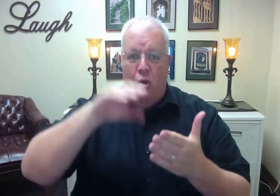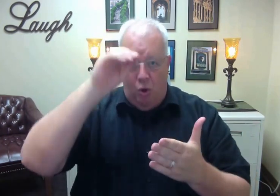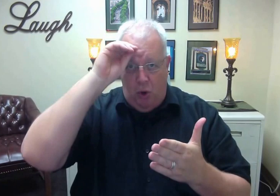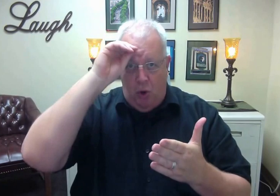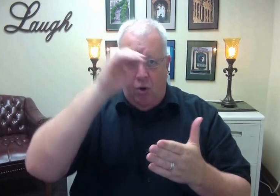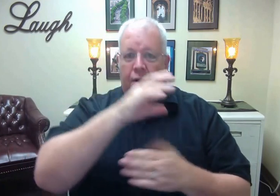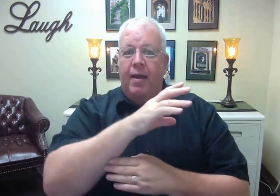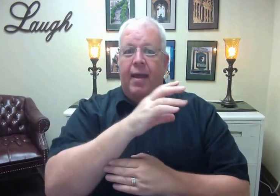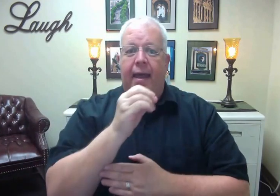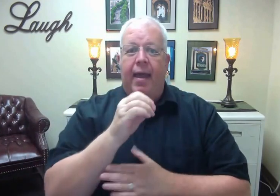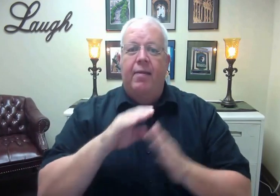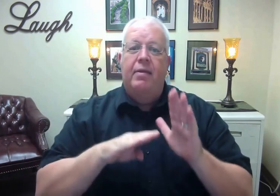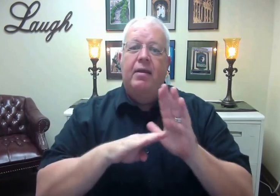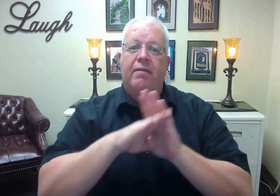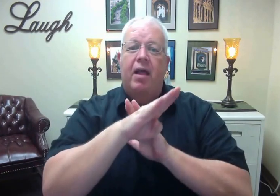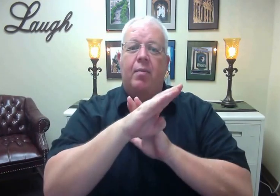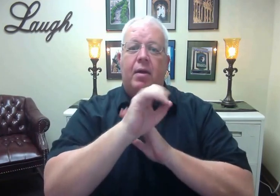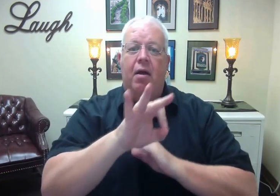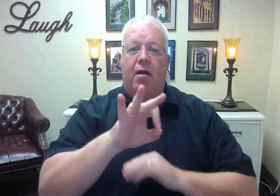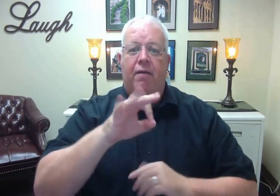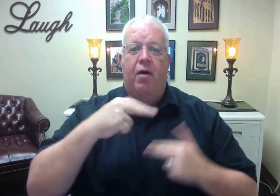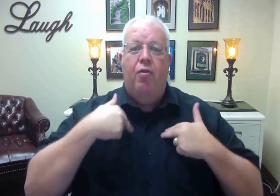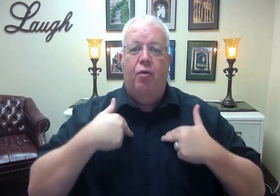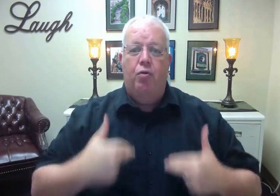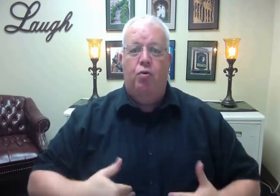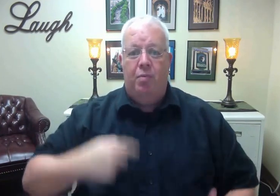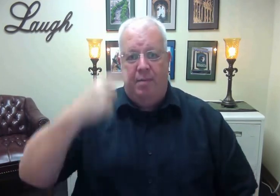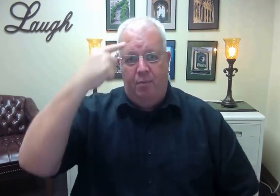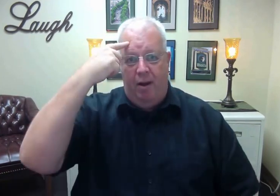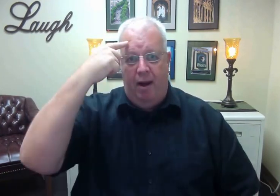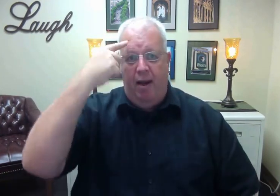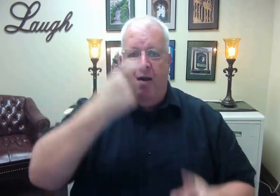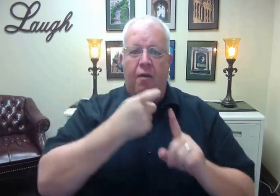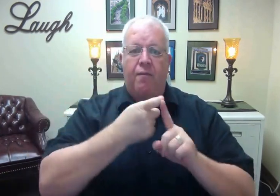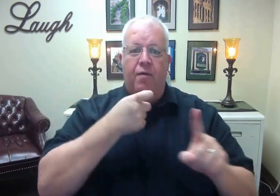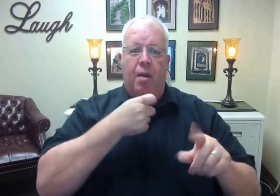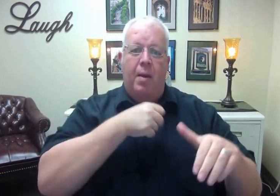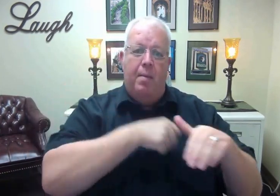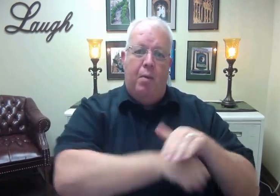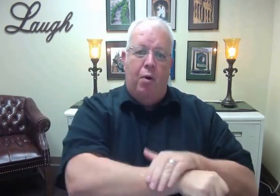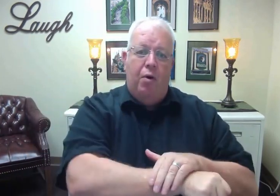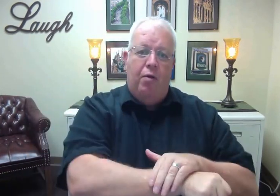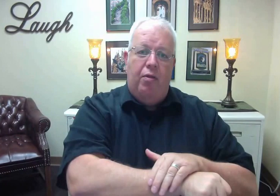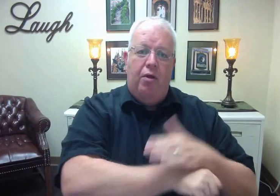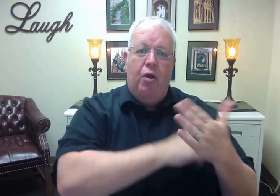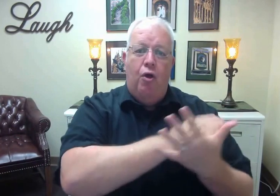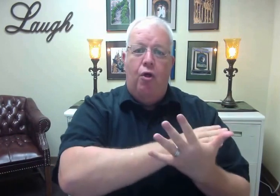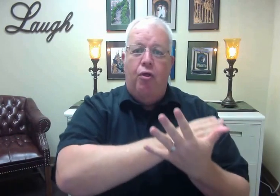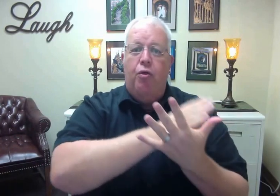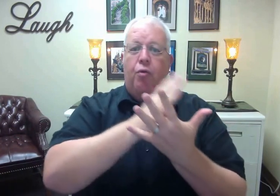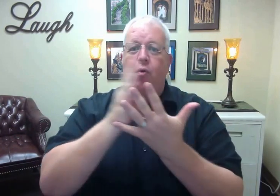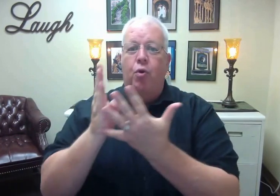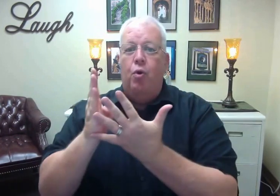learn and the development of the human brain from birth through adulthood.